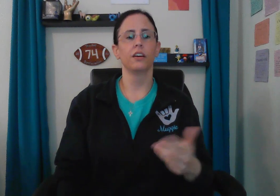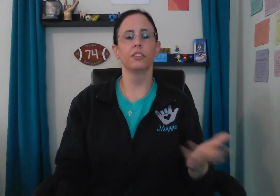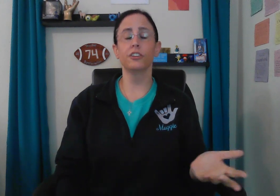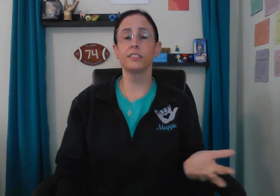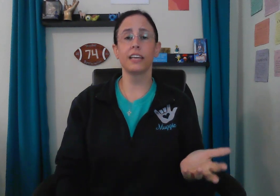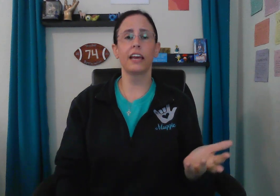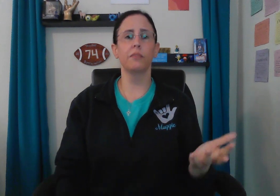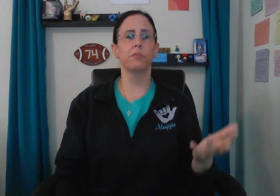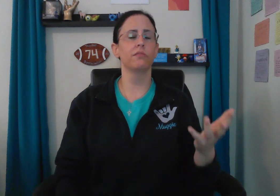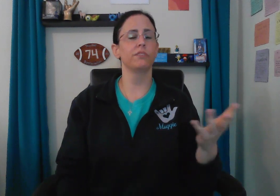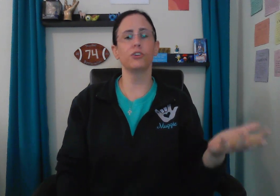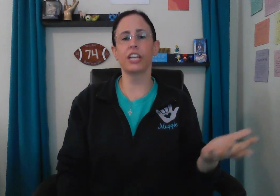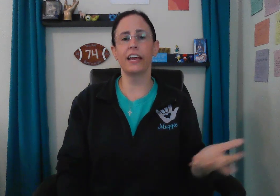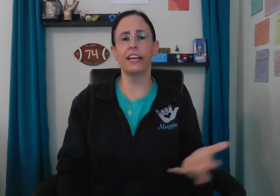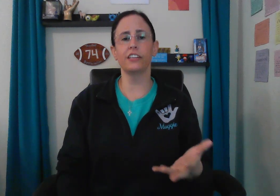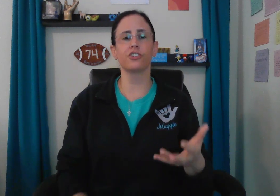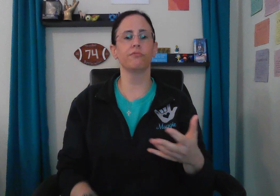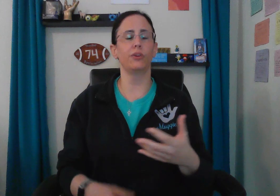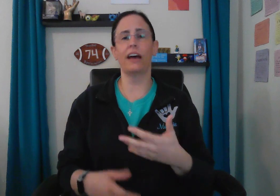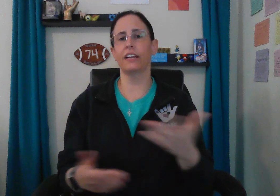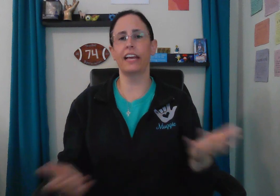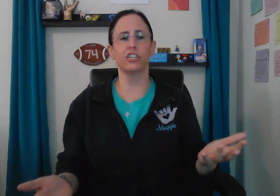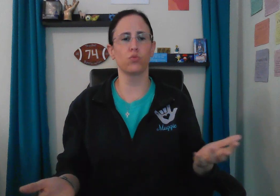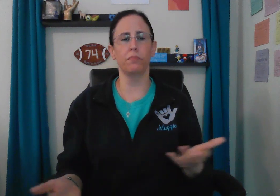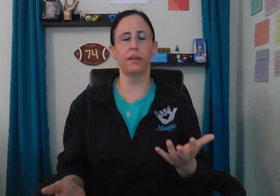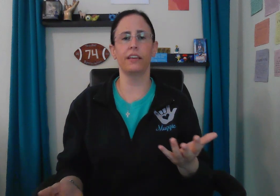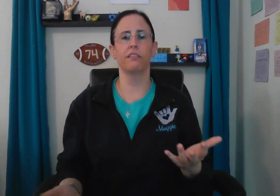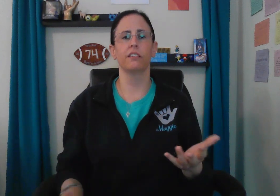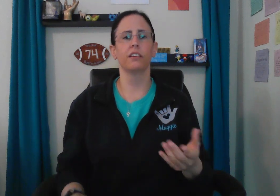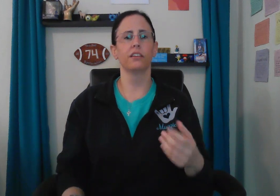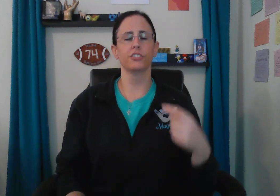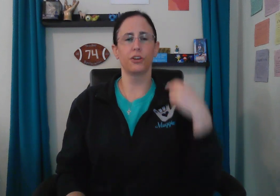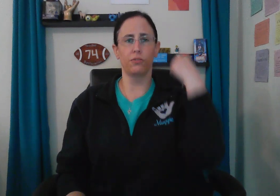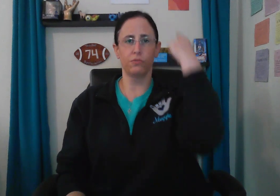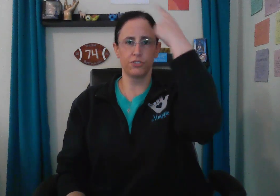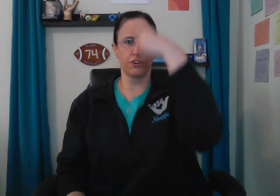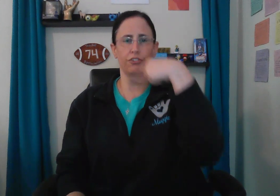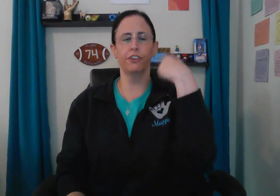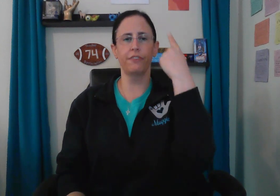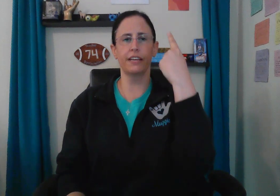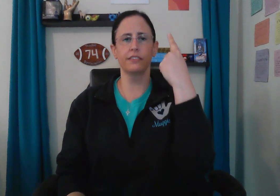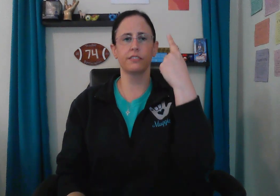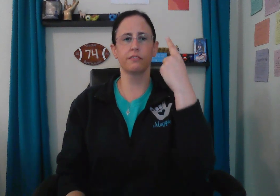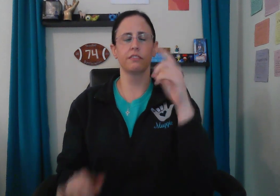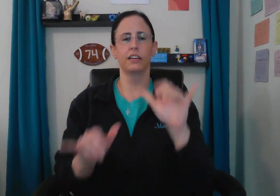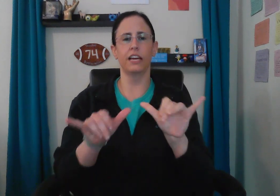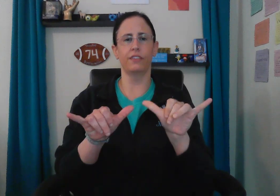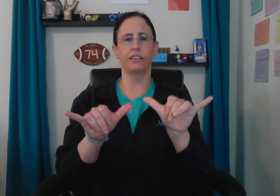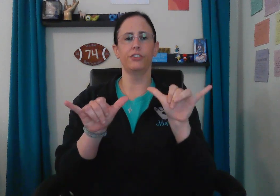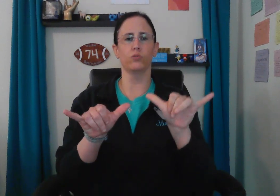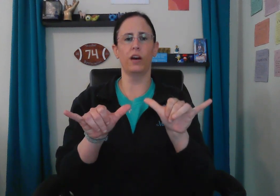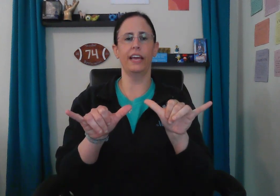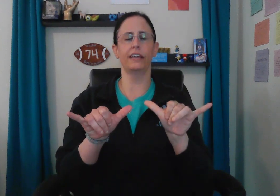Look the same, no change, you haven't aged one bit. So circle your face and then use Y